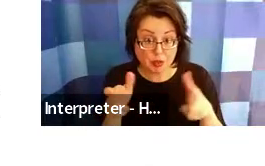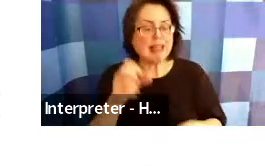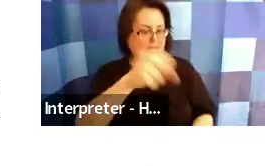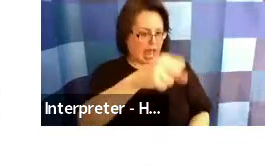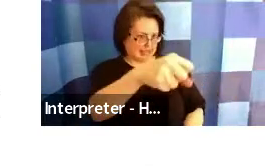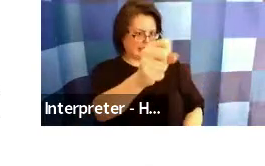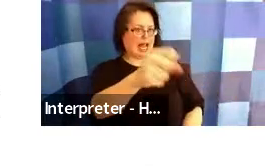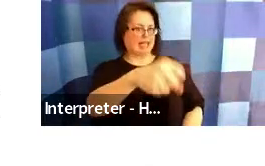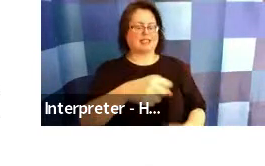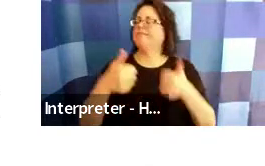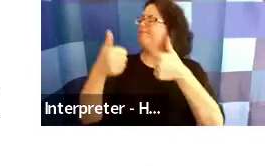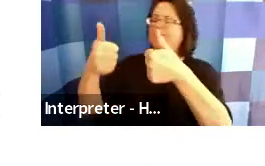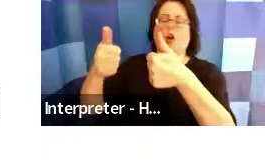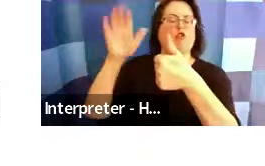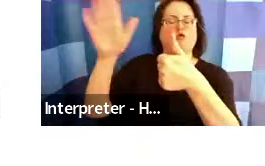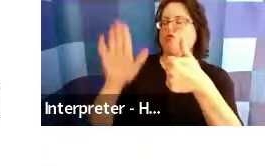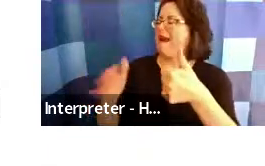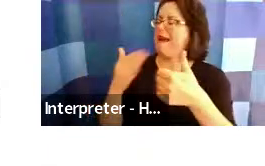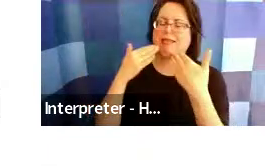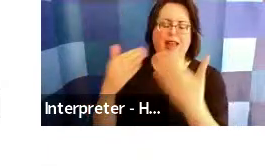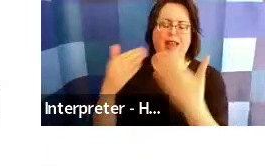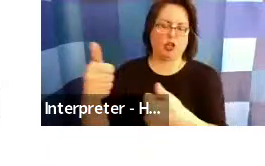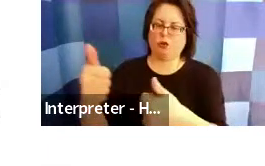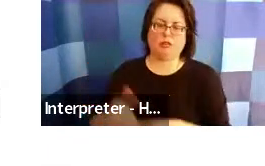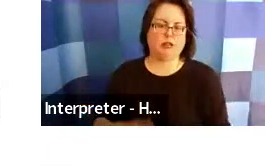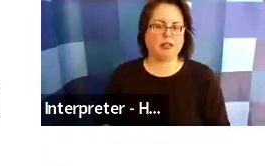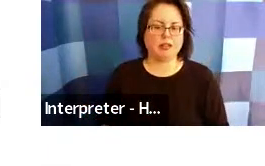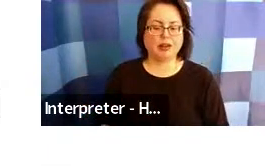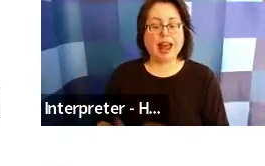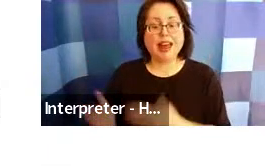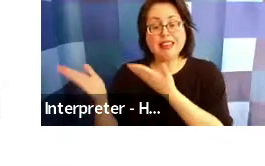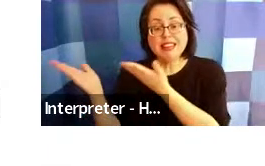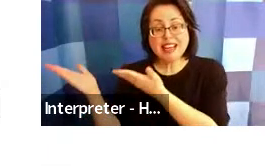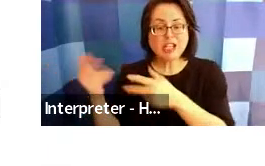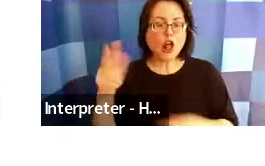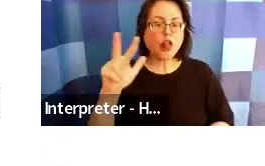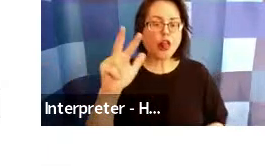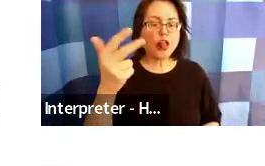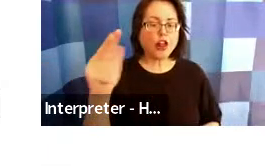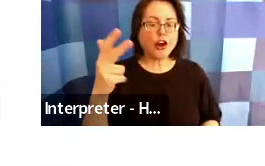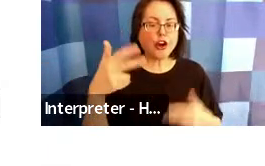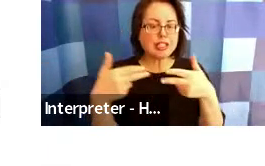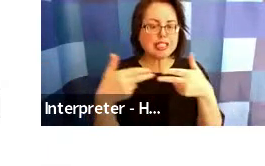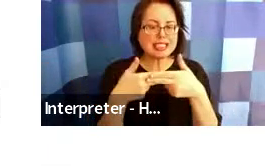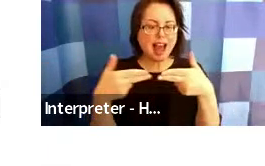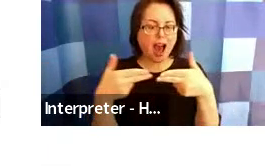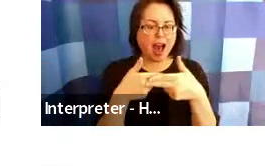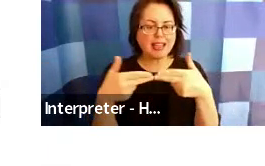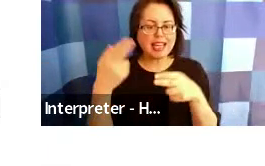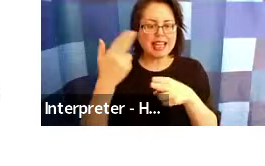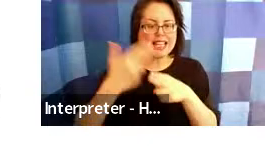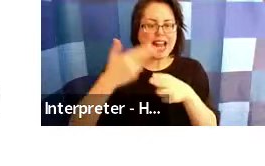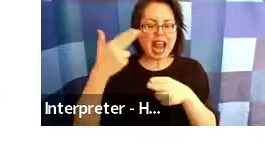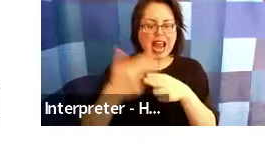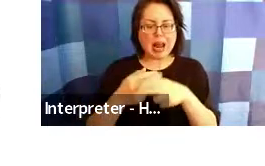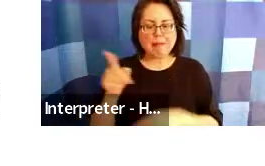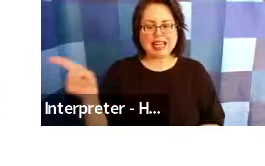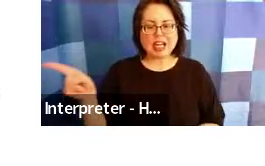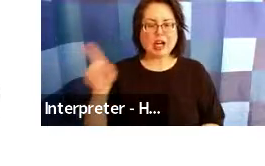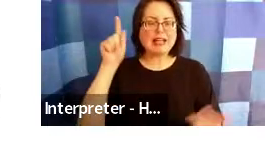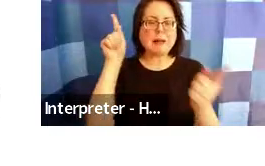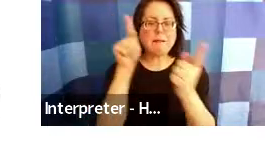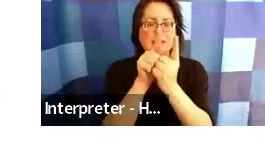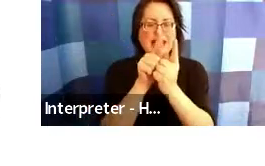Yes. Thank you. Yep. So this is the third slide in the presentation. The title of the slide is Meet the